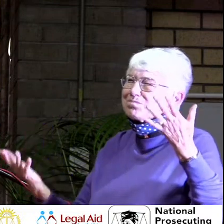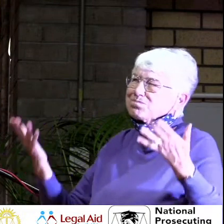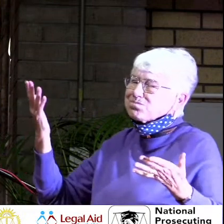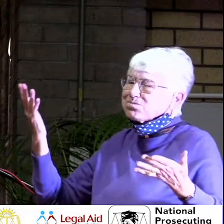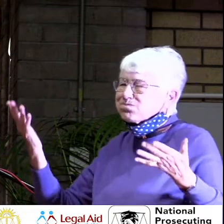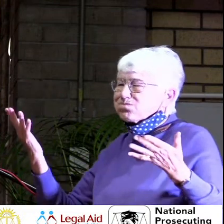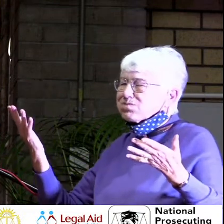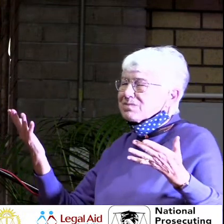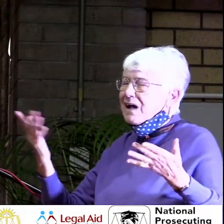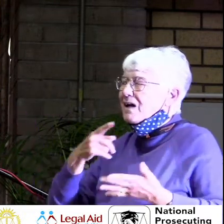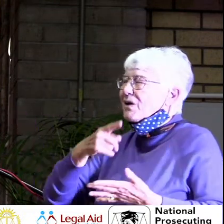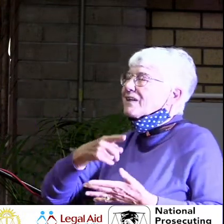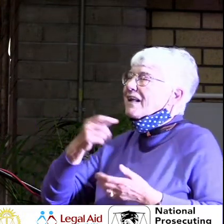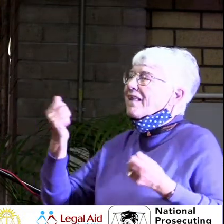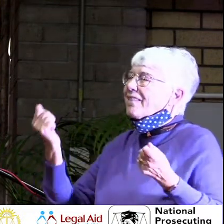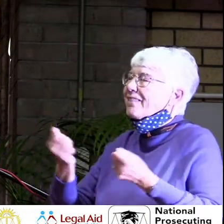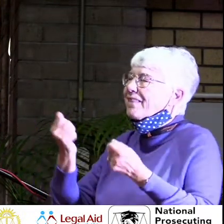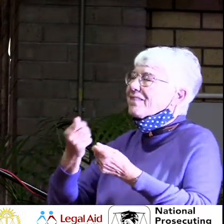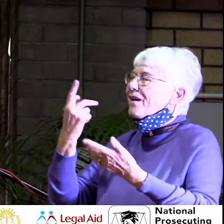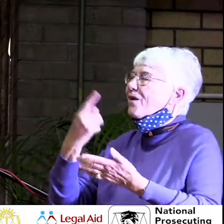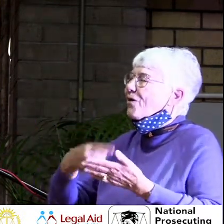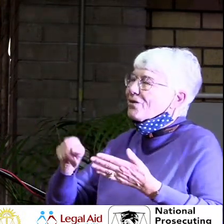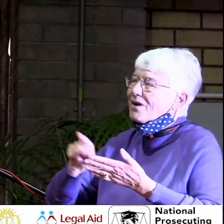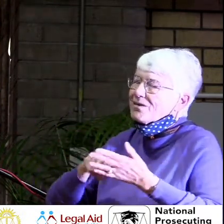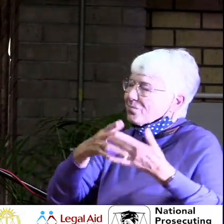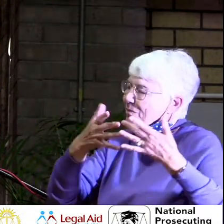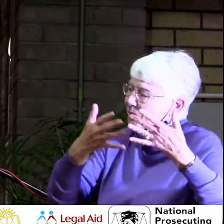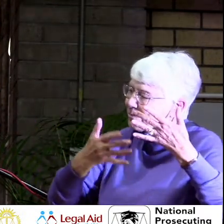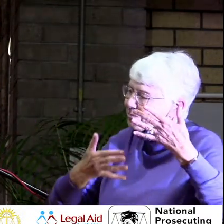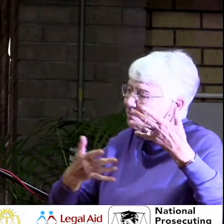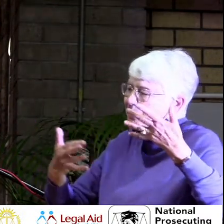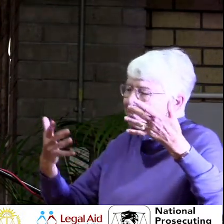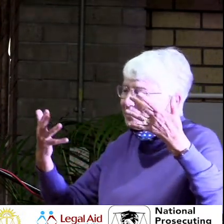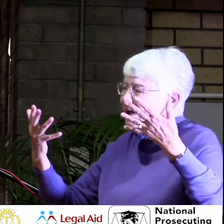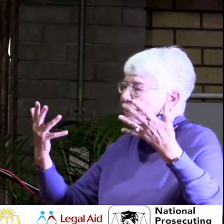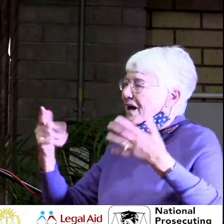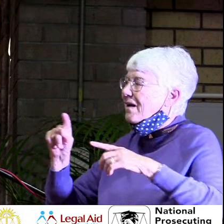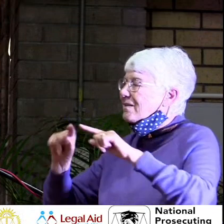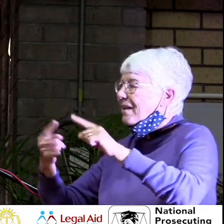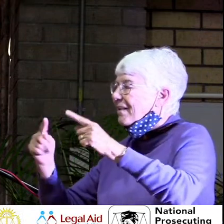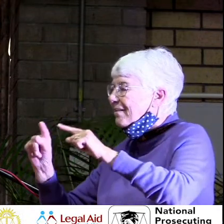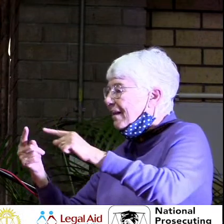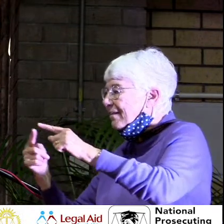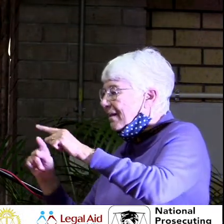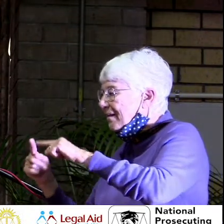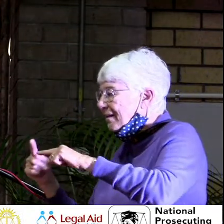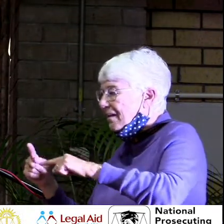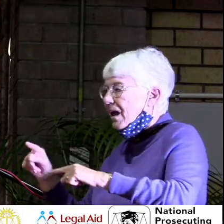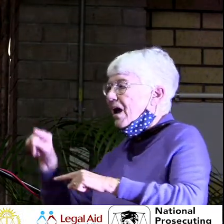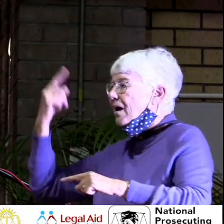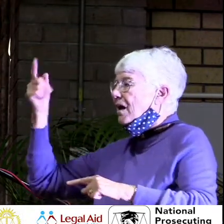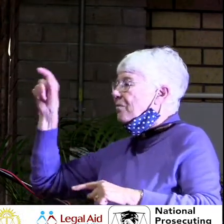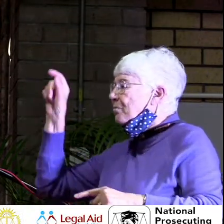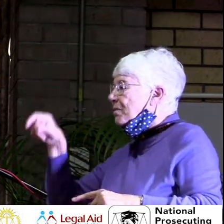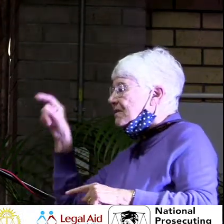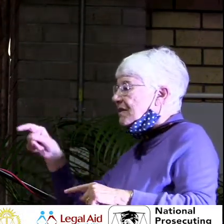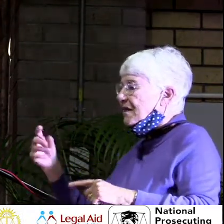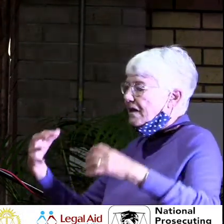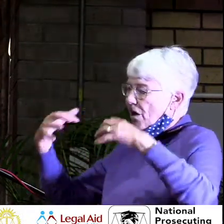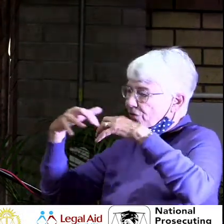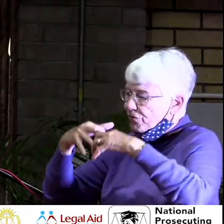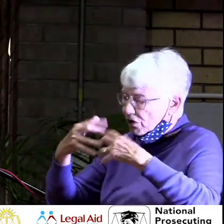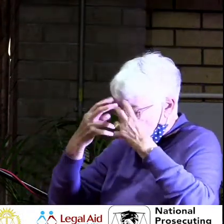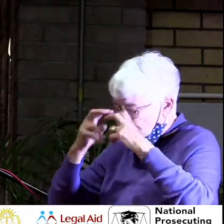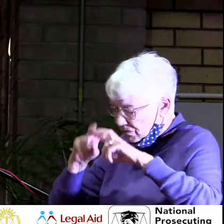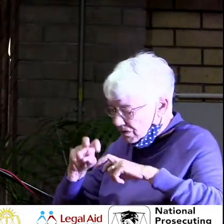look at as far as needing funding from. Generally, it's DSD, social development, that has funds. But there's